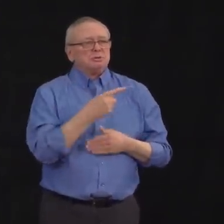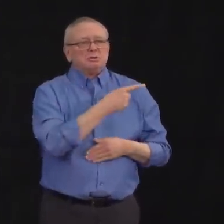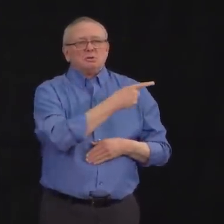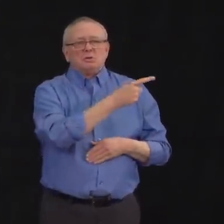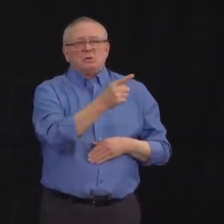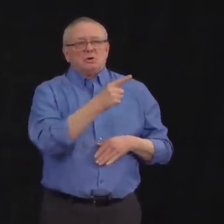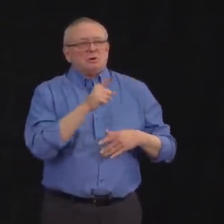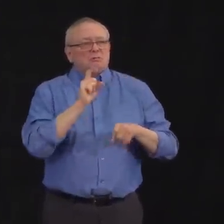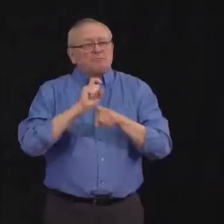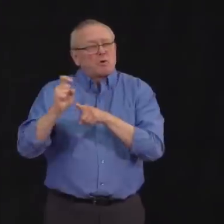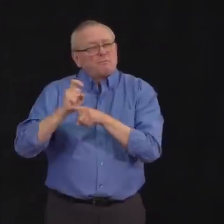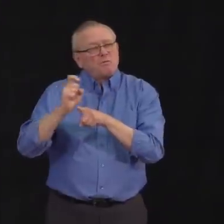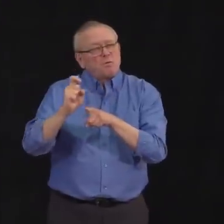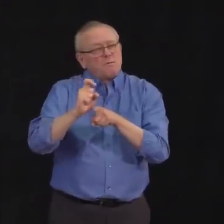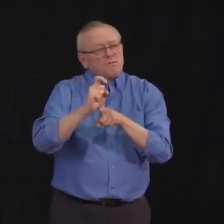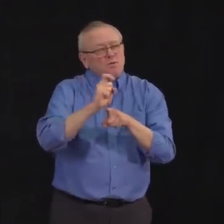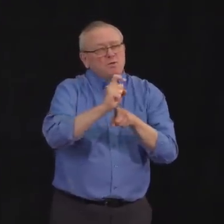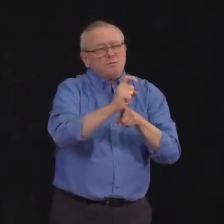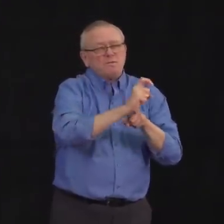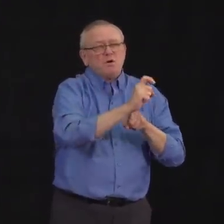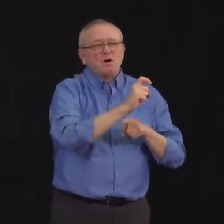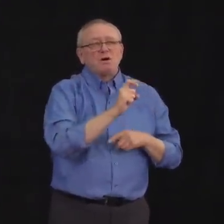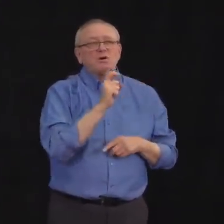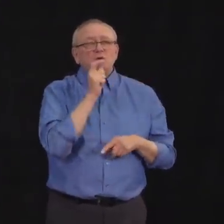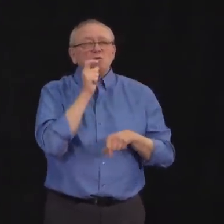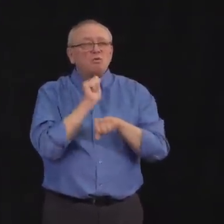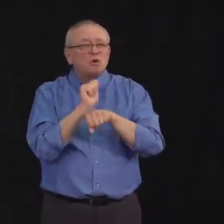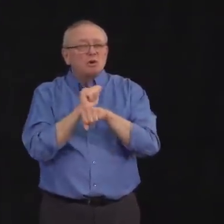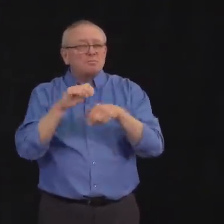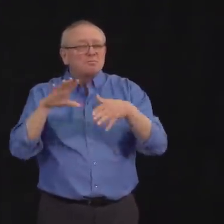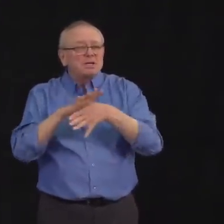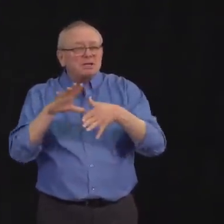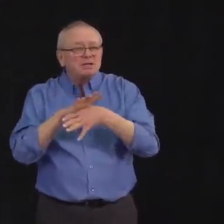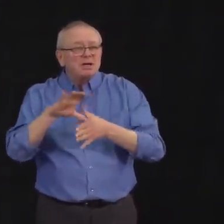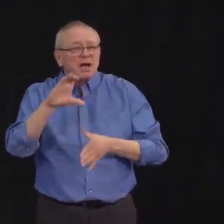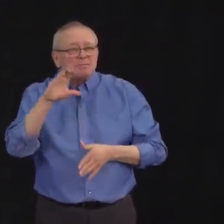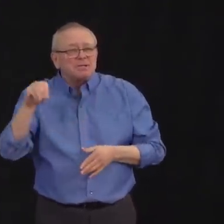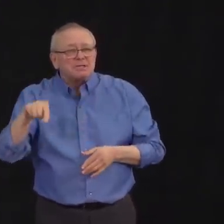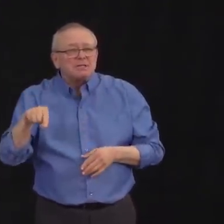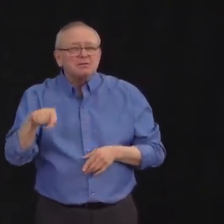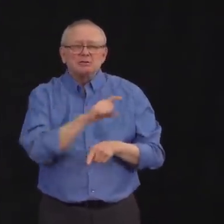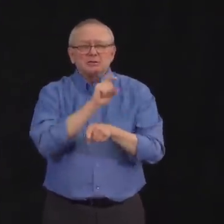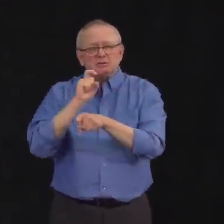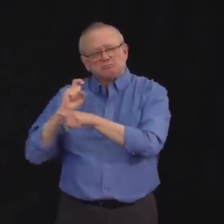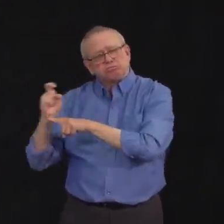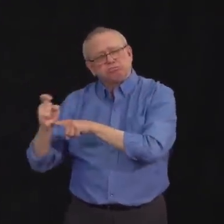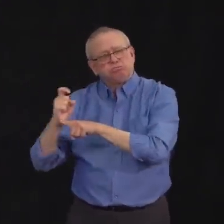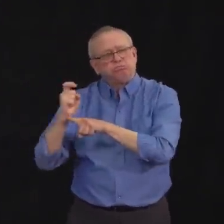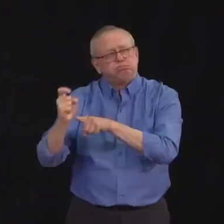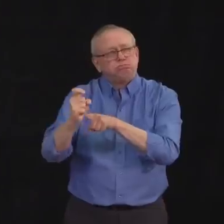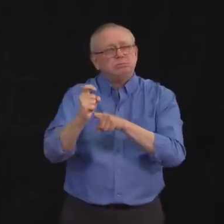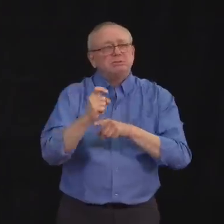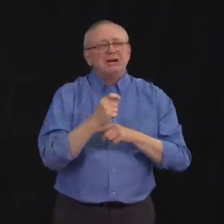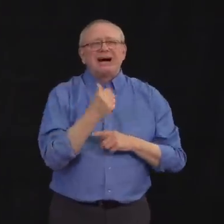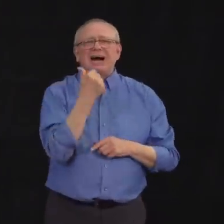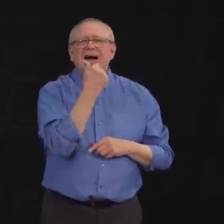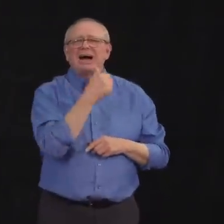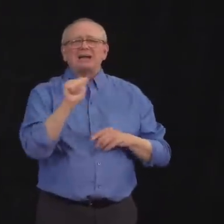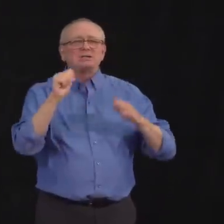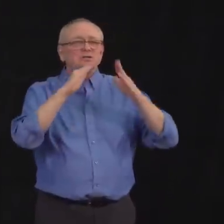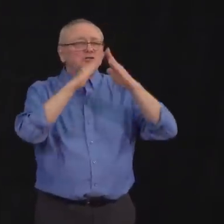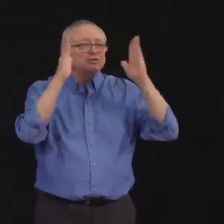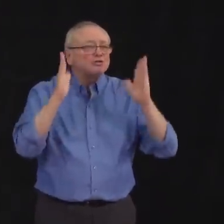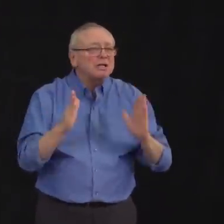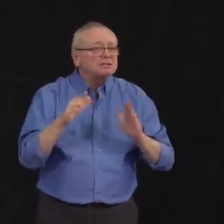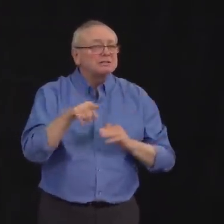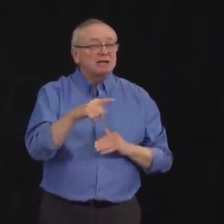Cargill worker, have tested every client who stayed in one of the shelters where a COVID case has been confirmed, have offered